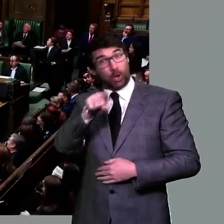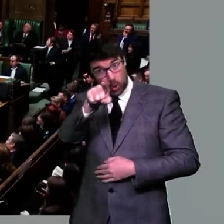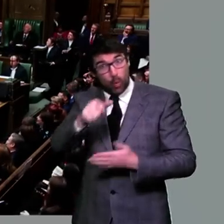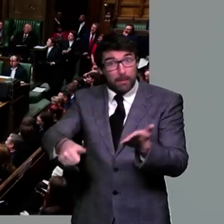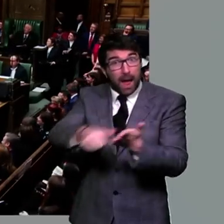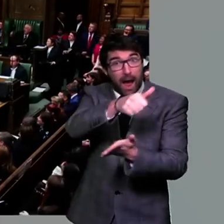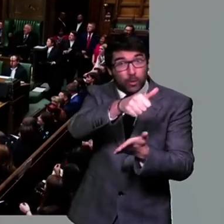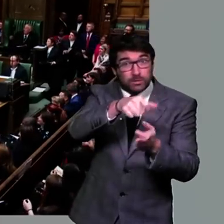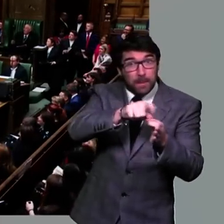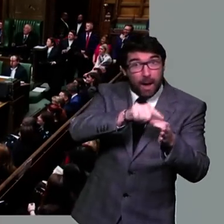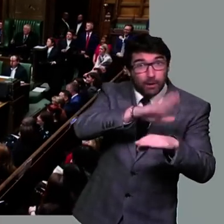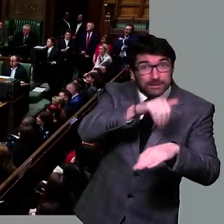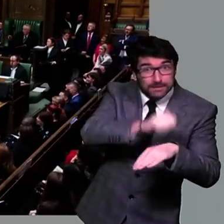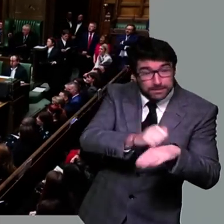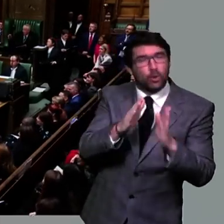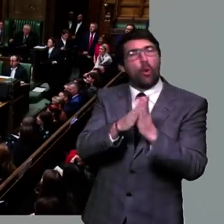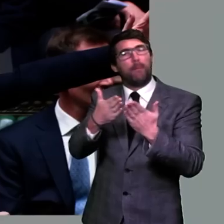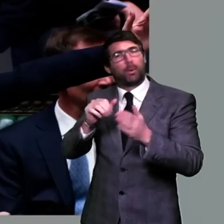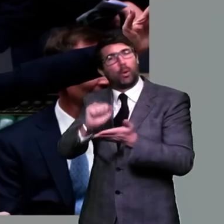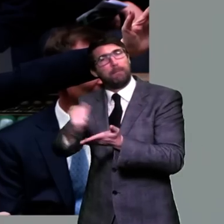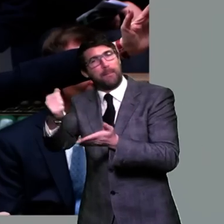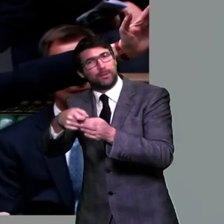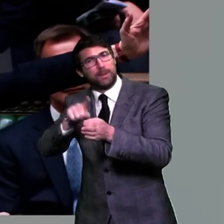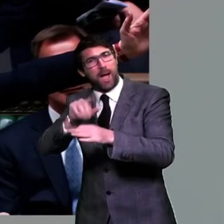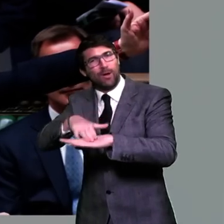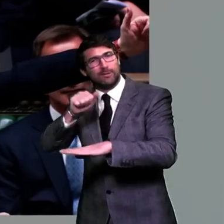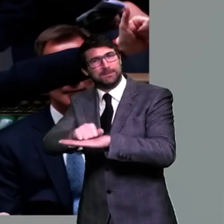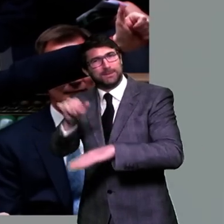Minister. Well, Mr. Speaker,